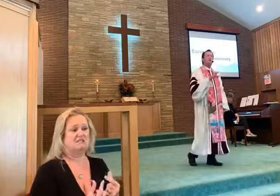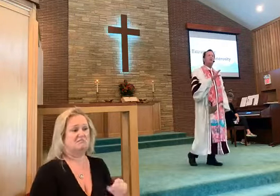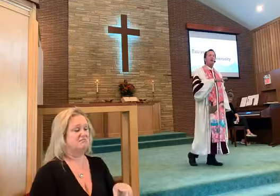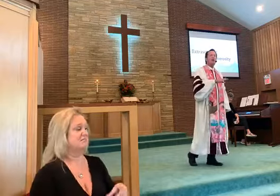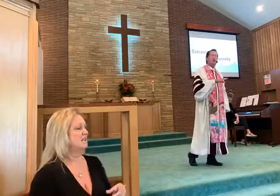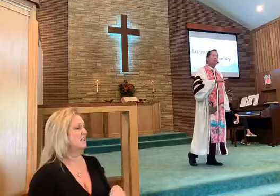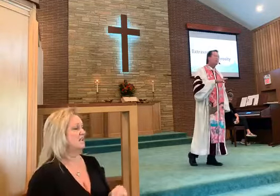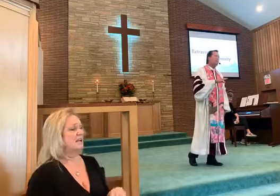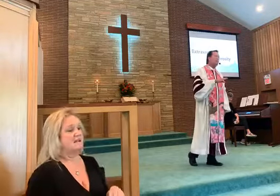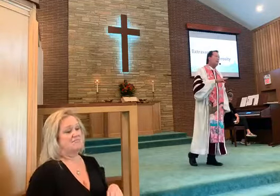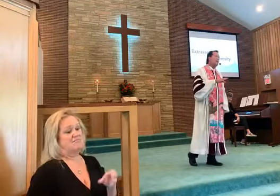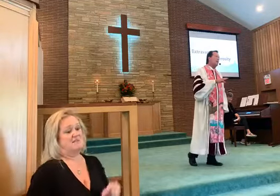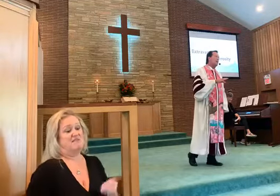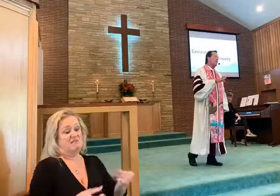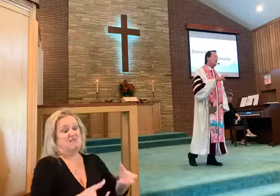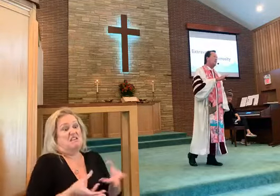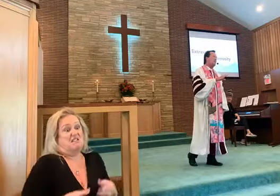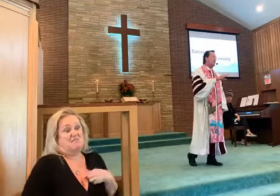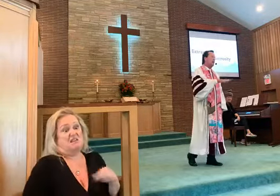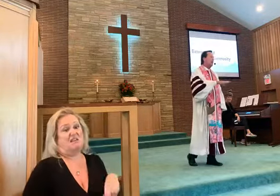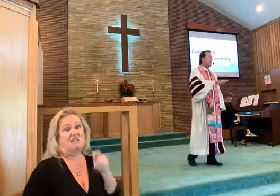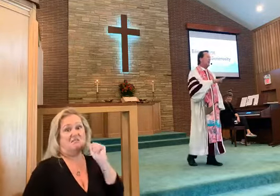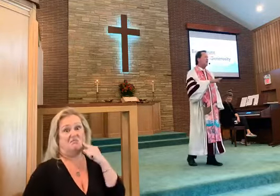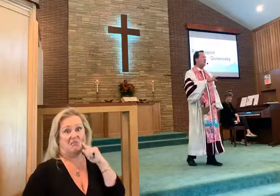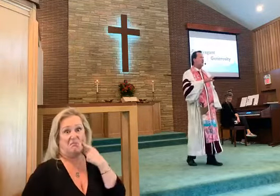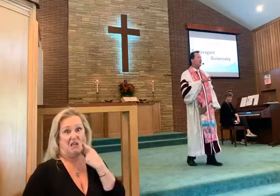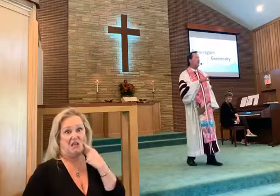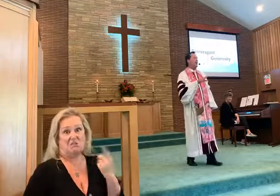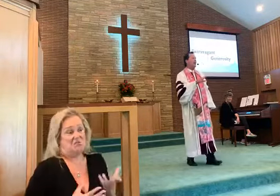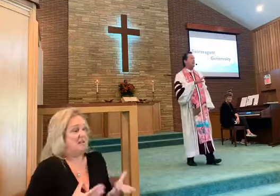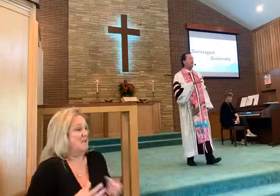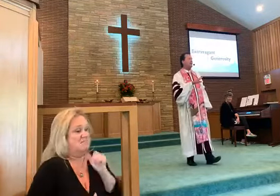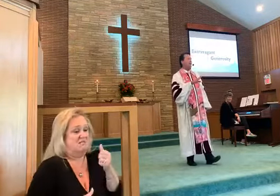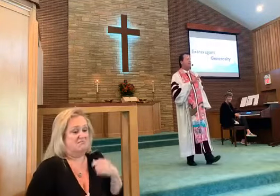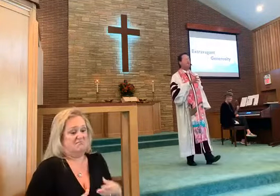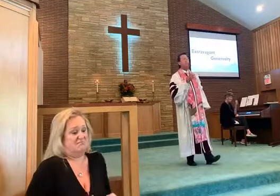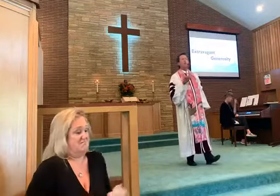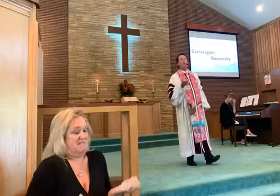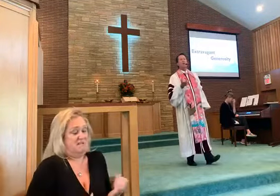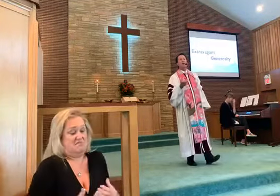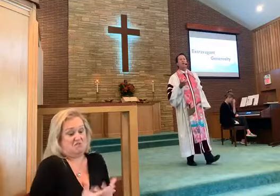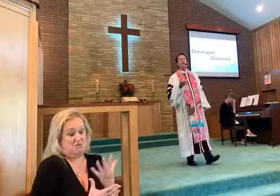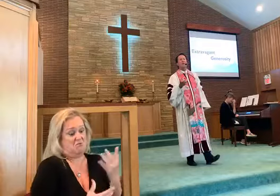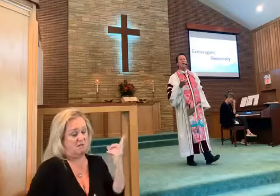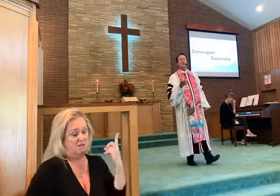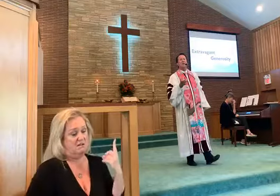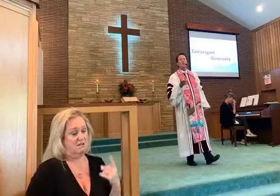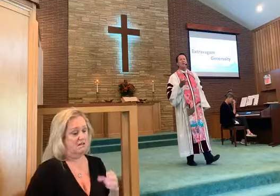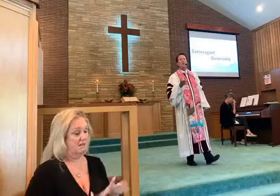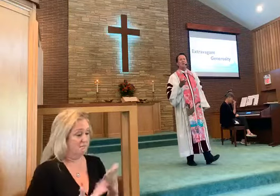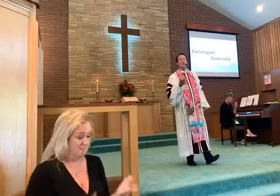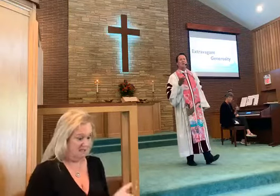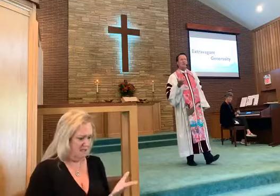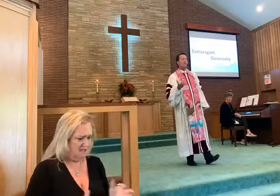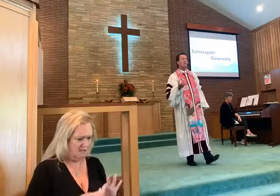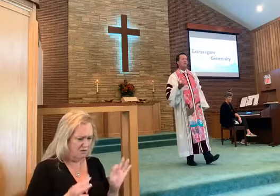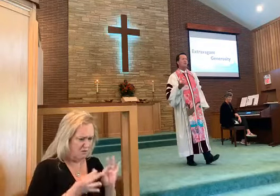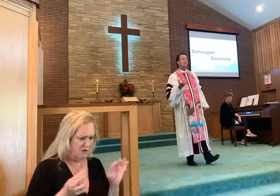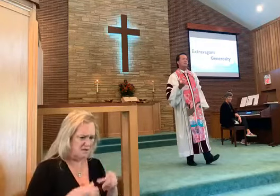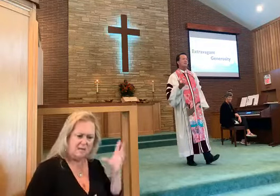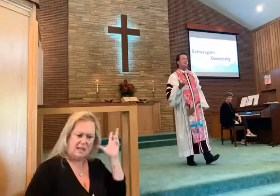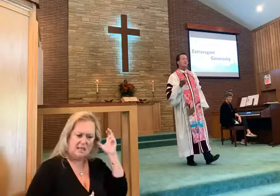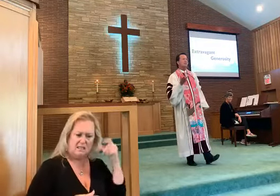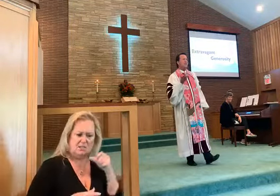spotted me a tomato. But I know enough to think that if this story, as we listen to